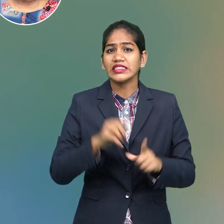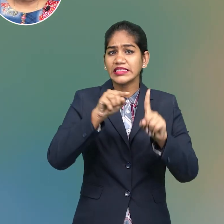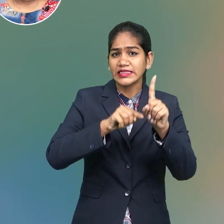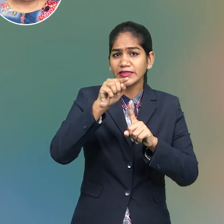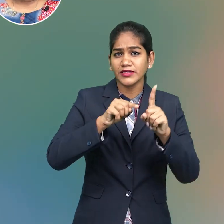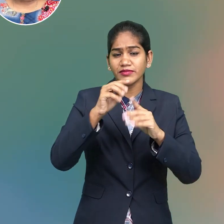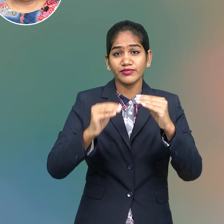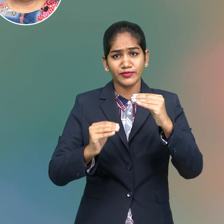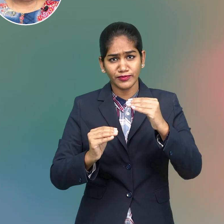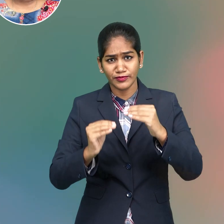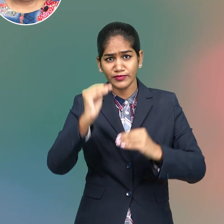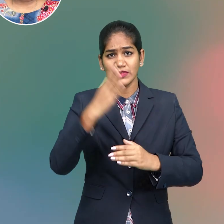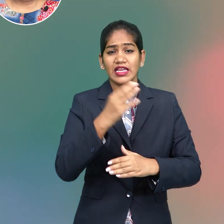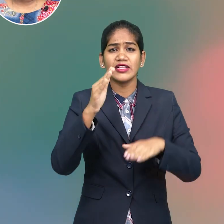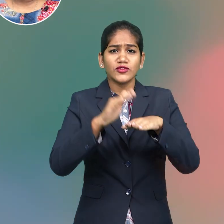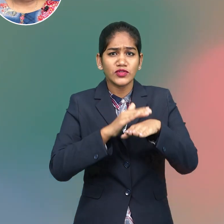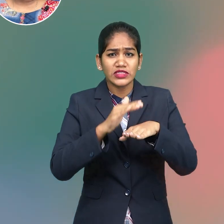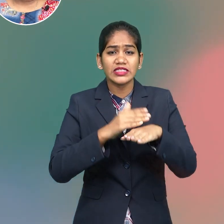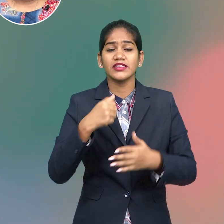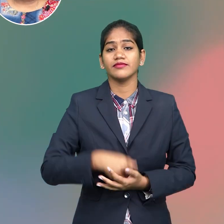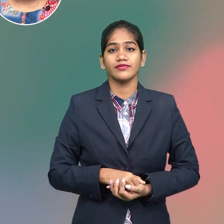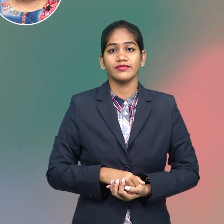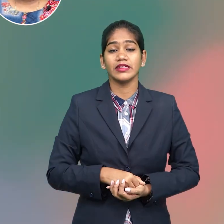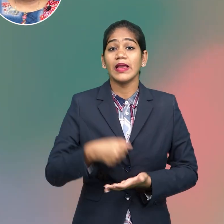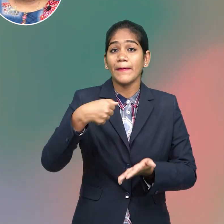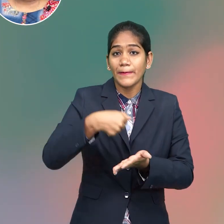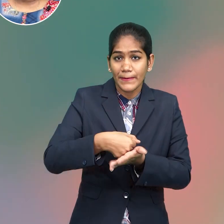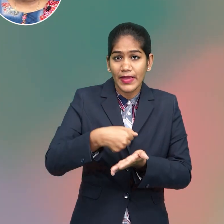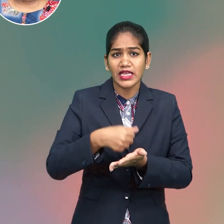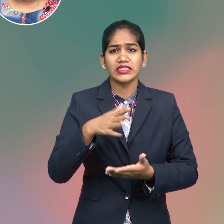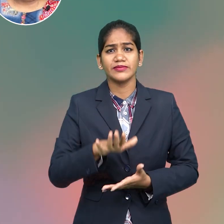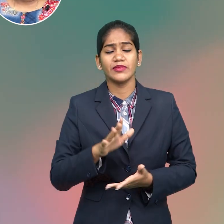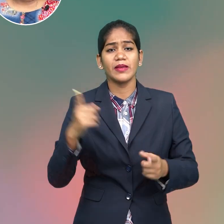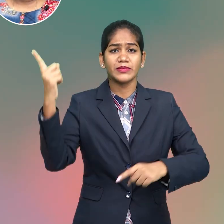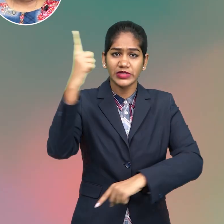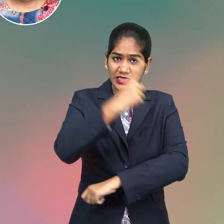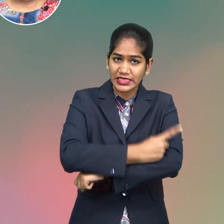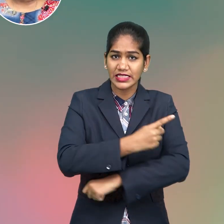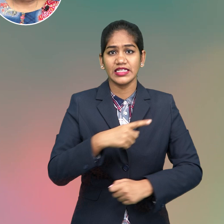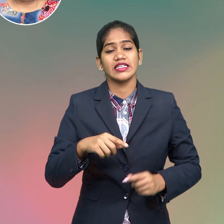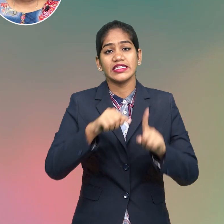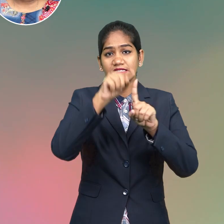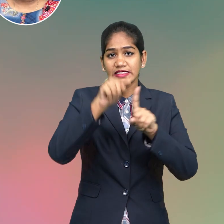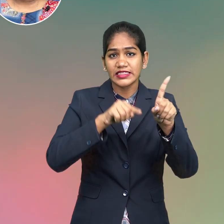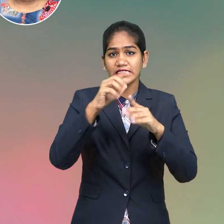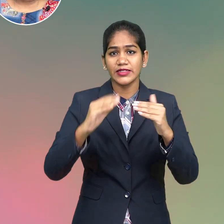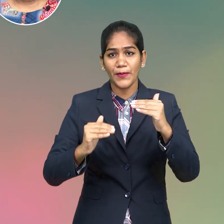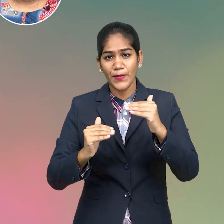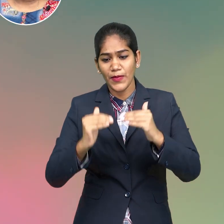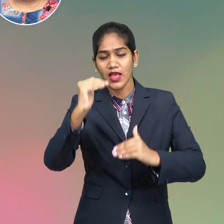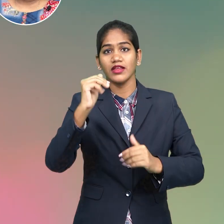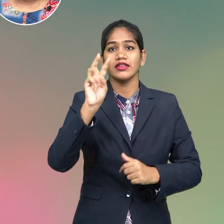the temperature rises and slowly the maximum day temperature